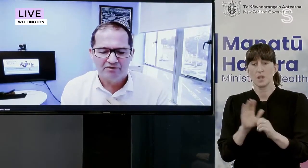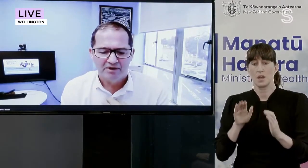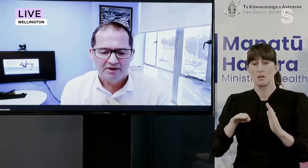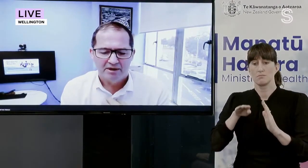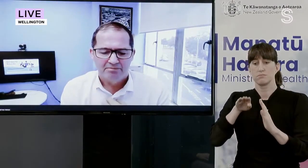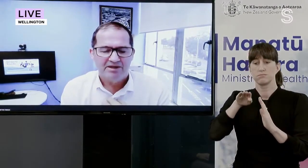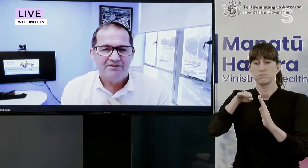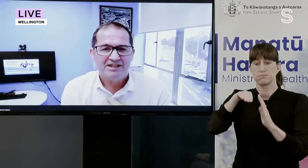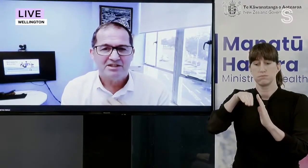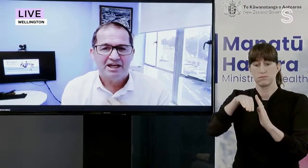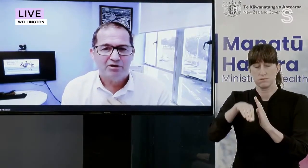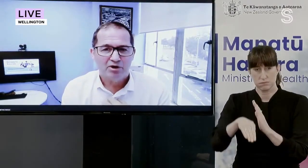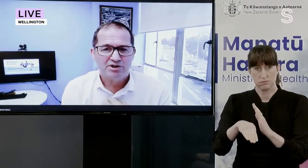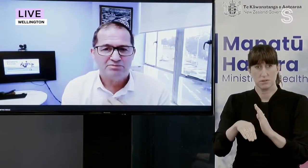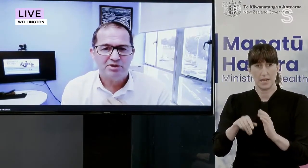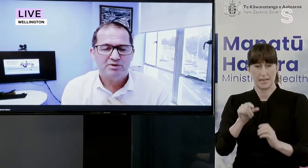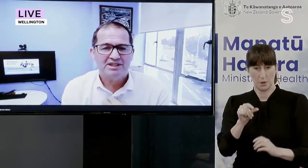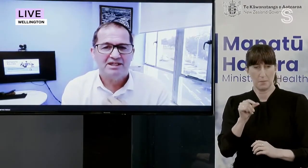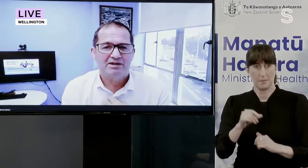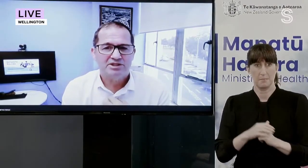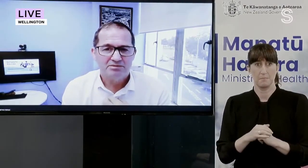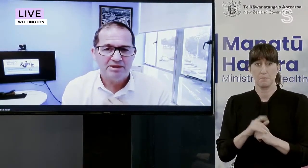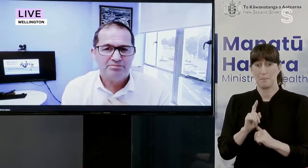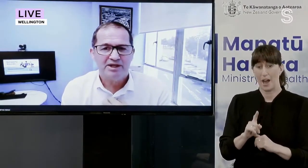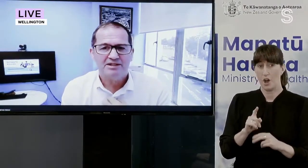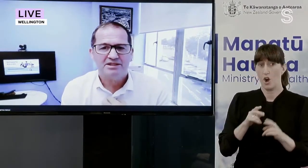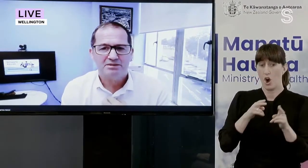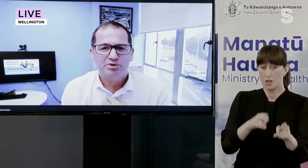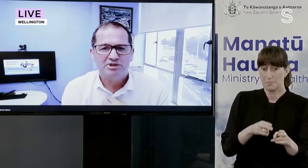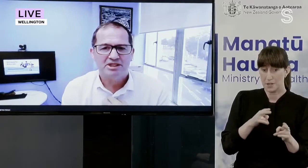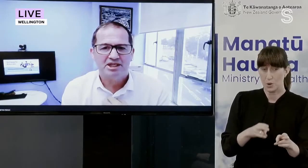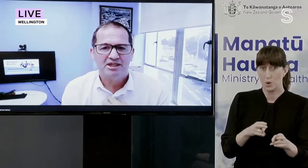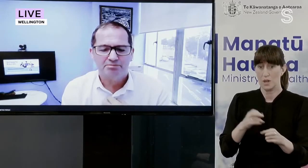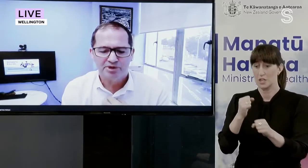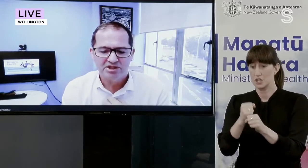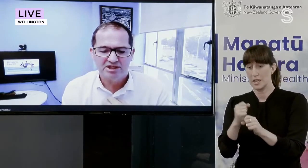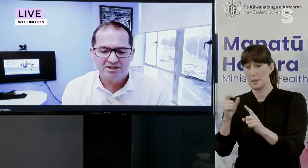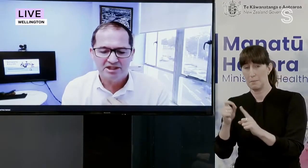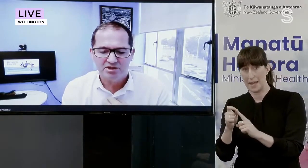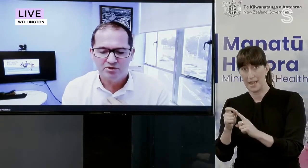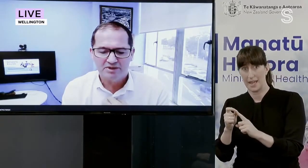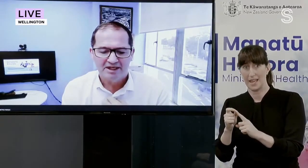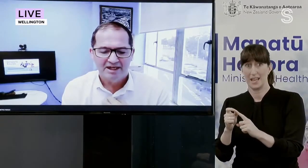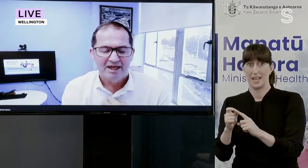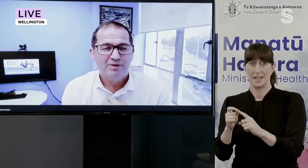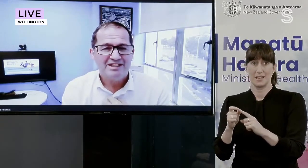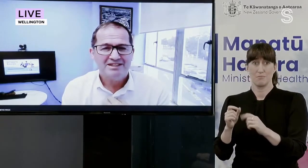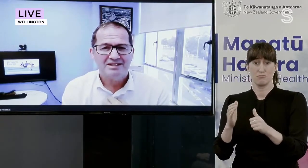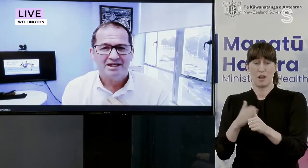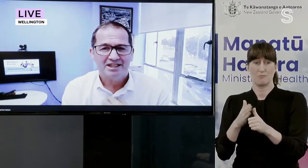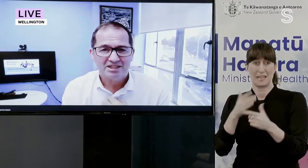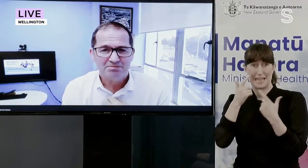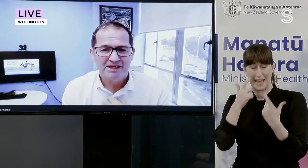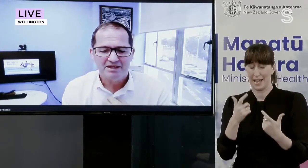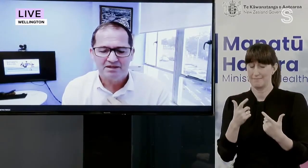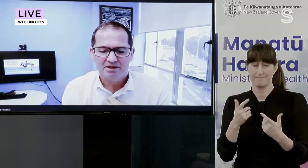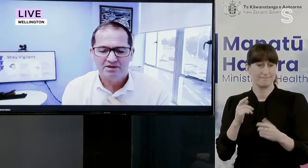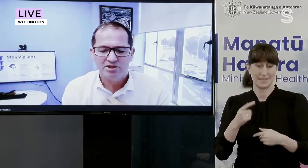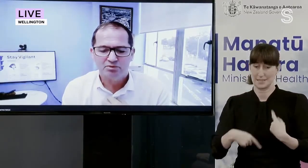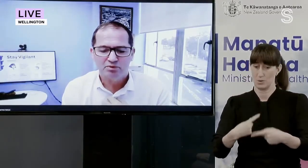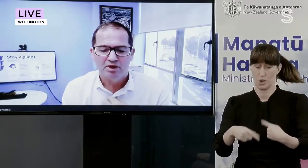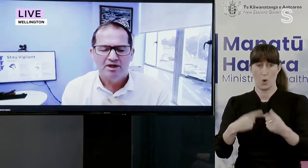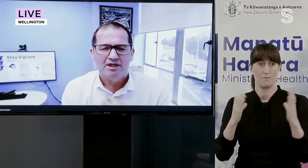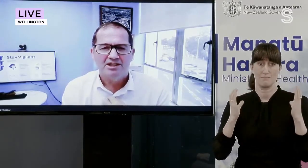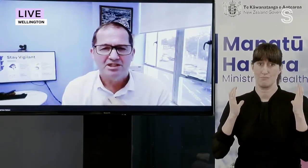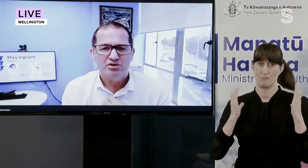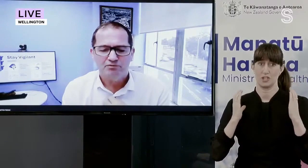off. But in fact, in our hospitals and in our GP practices and emergency care, the pressure continues, and we expect that this